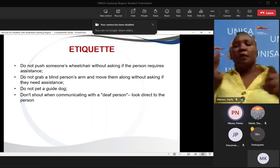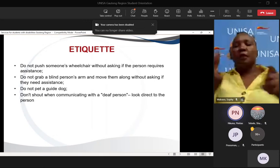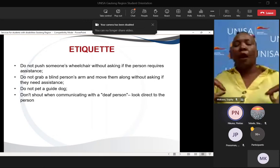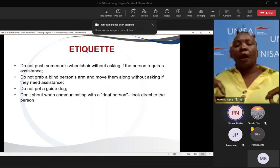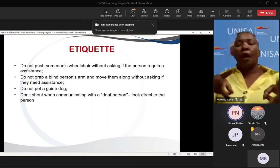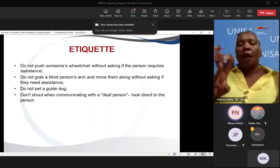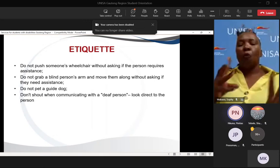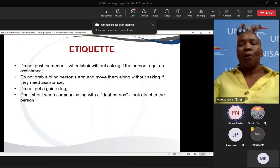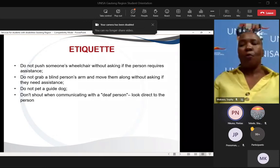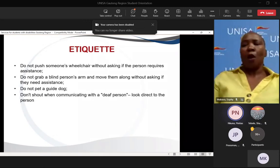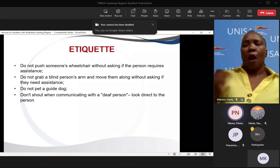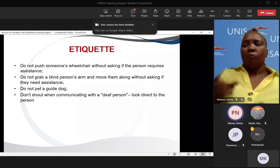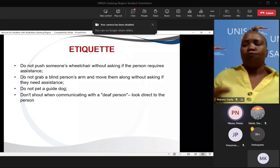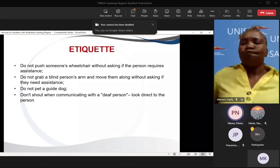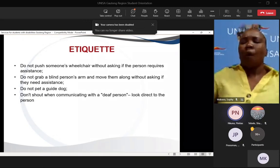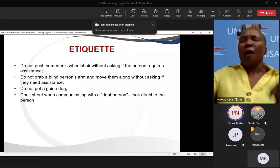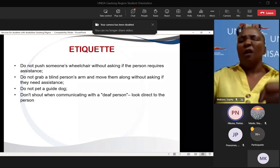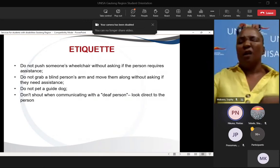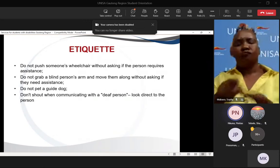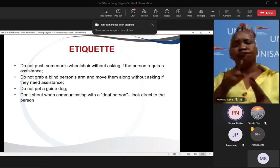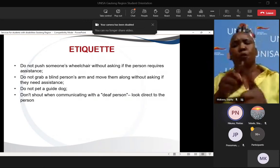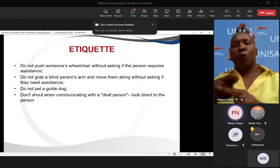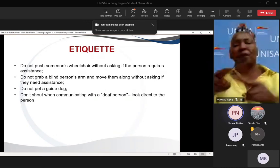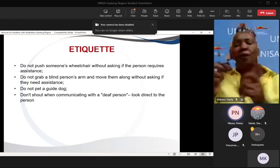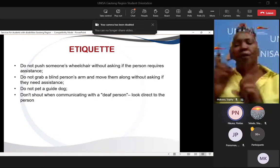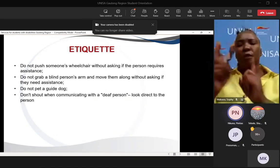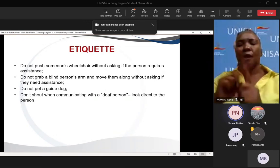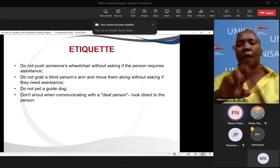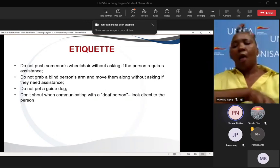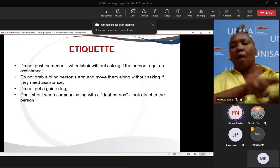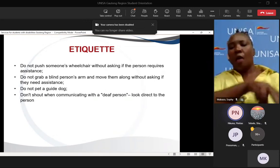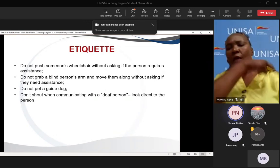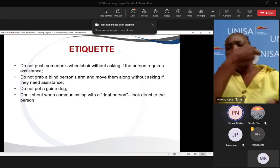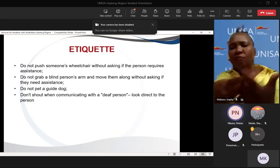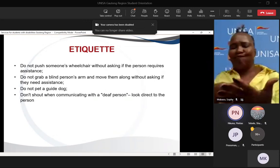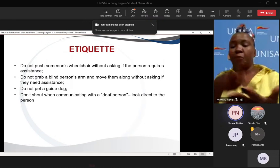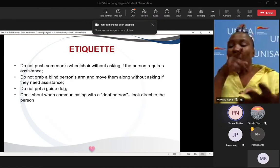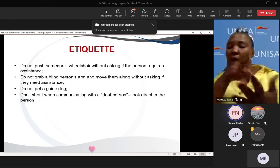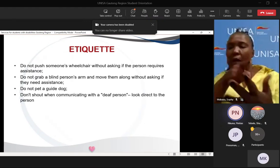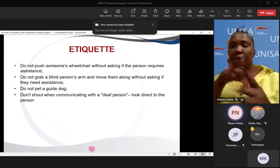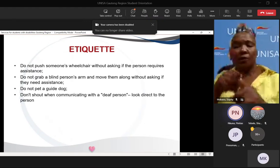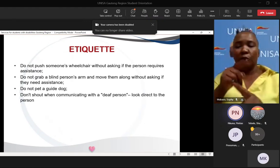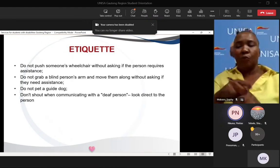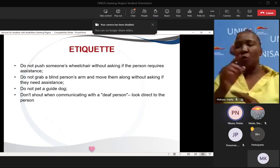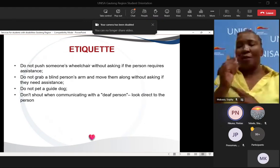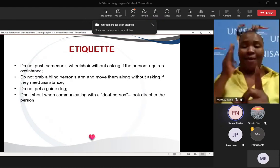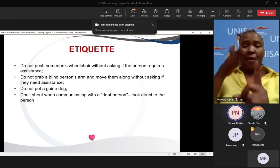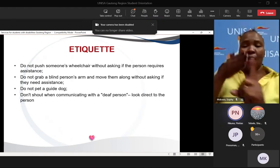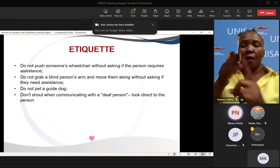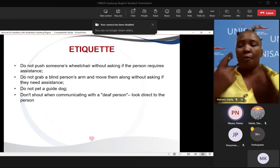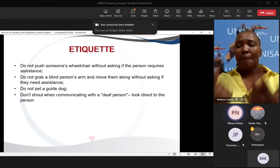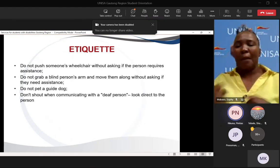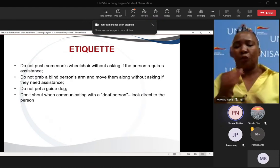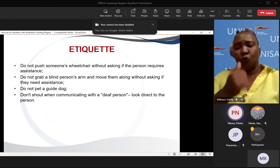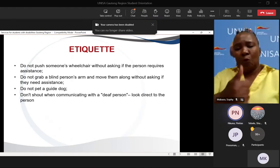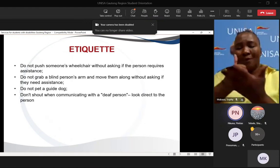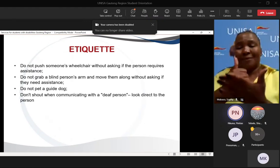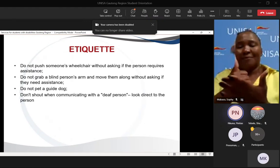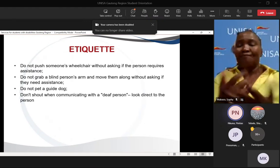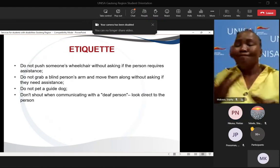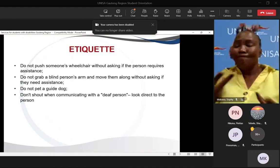when you come and push without talking to them they may fall of which that was not your intention they are intention was to